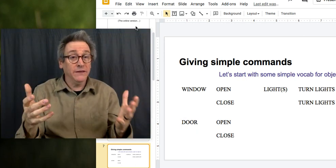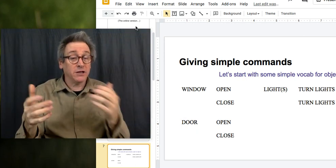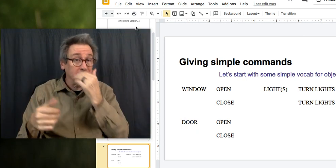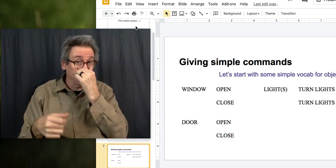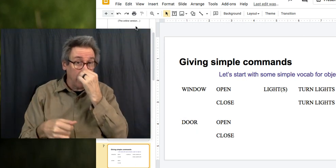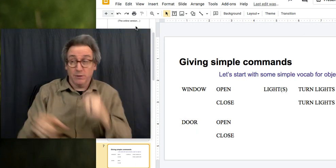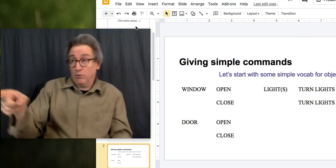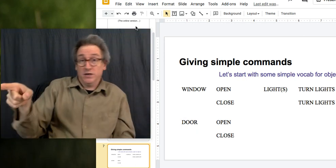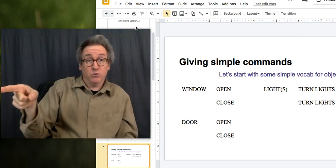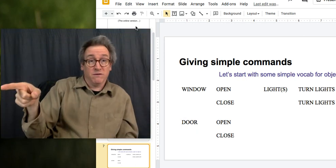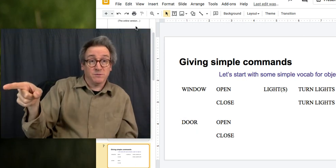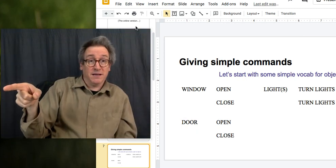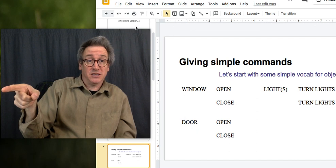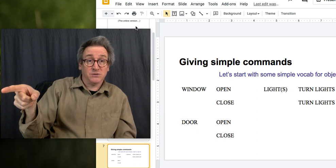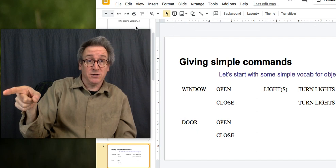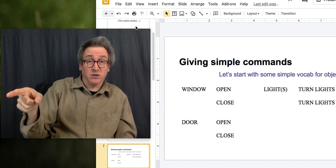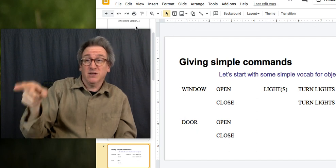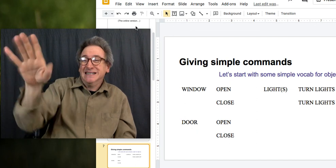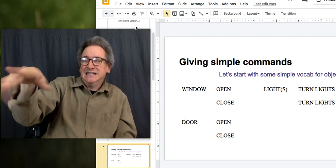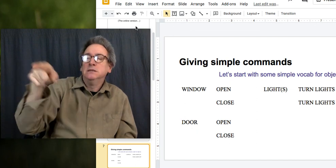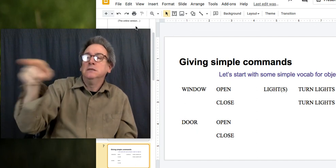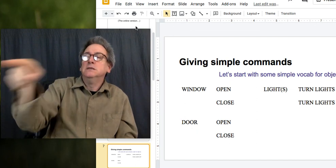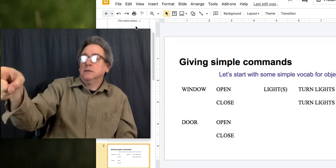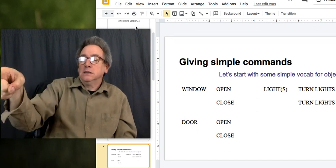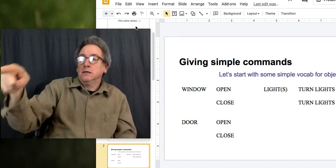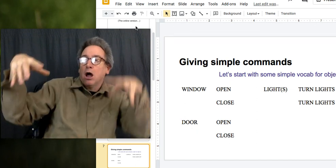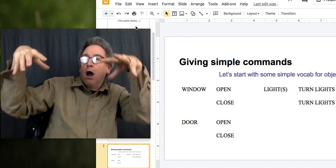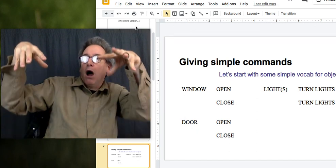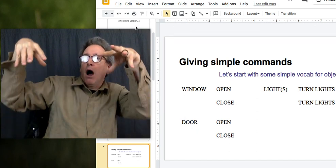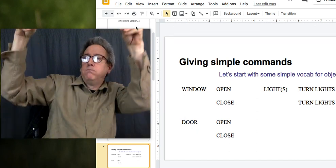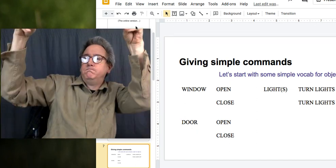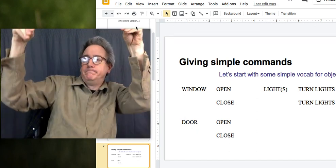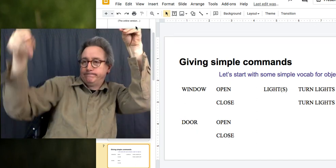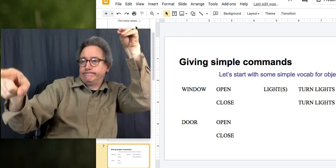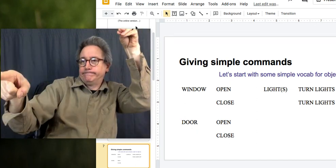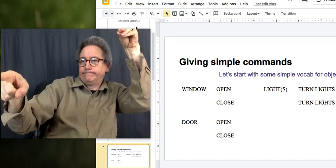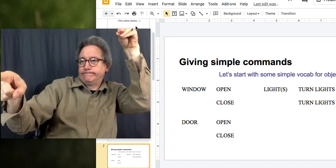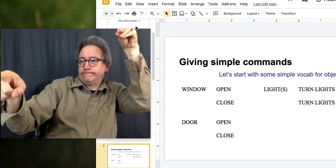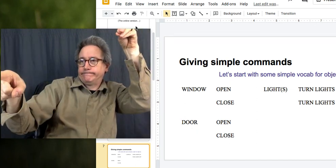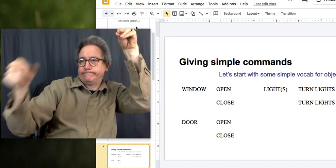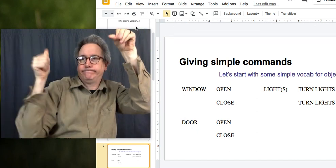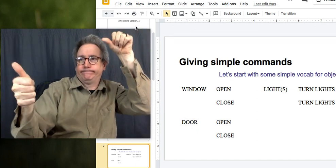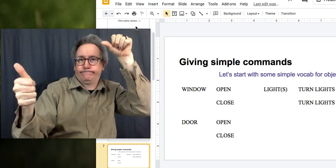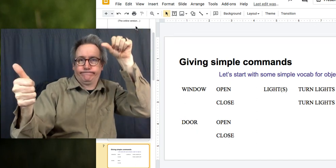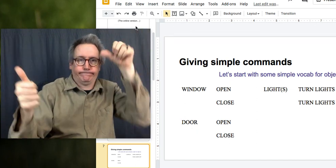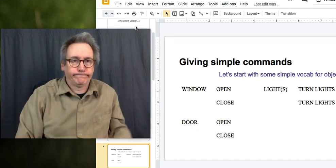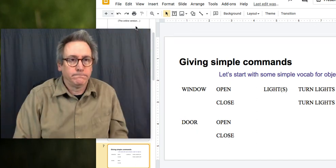so in the classroom, I would point to whoever's by the light switch and go, hum.